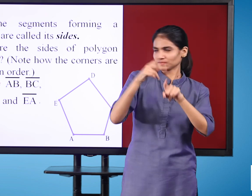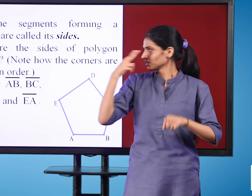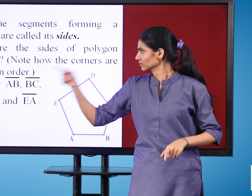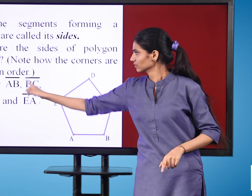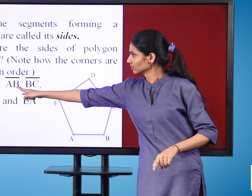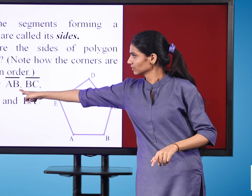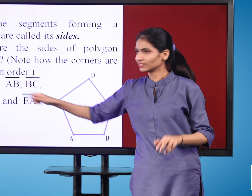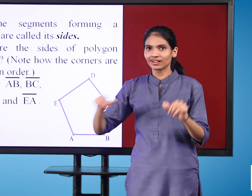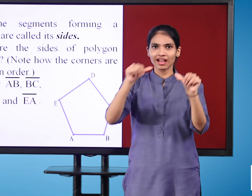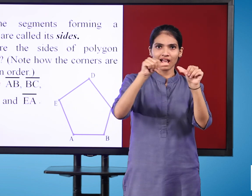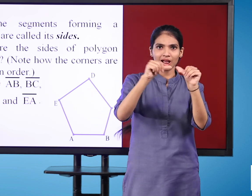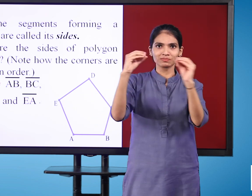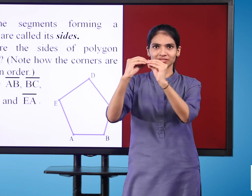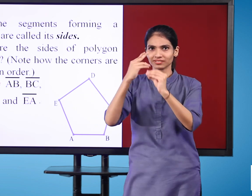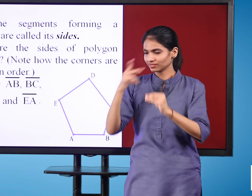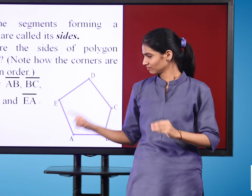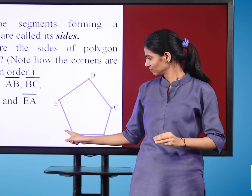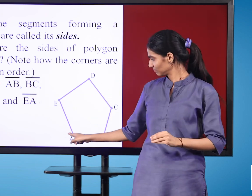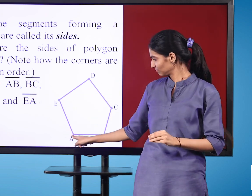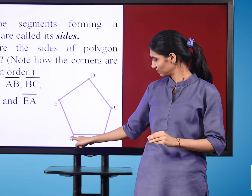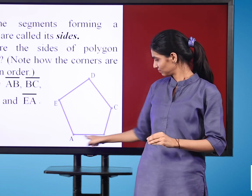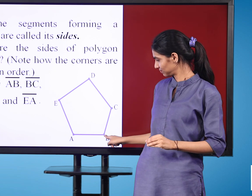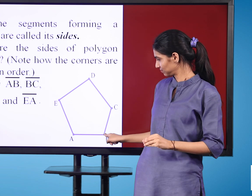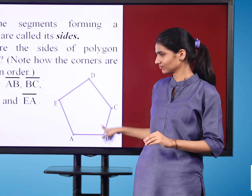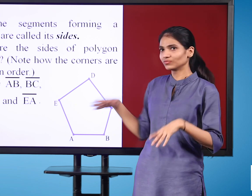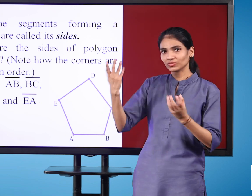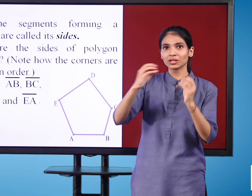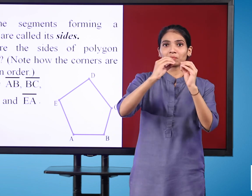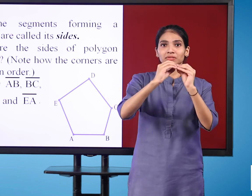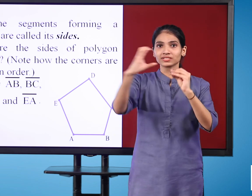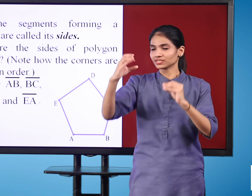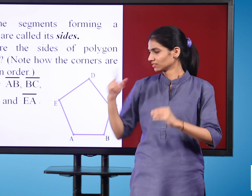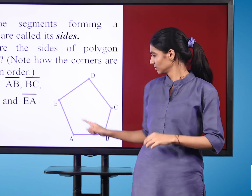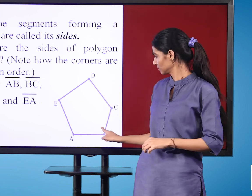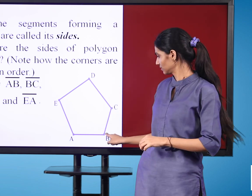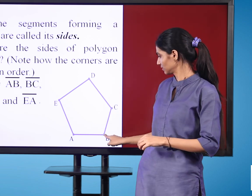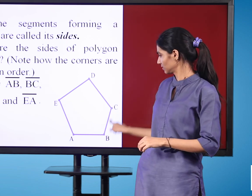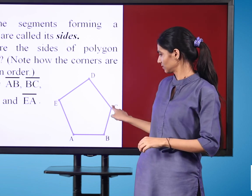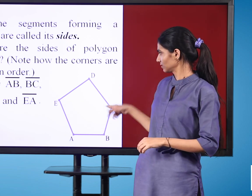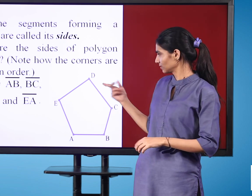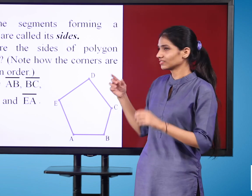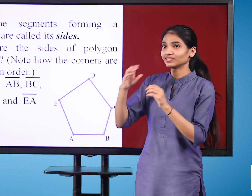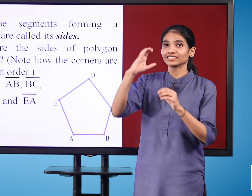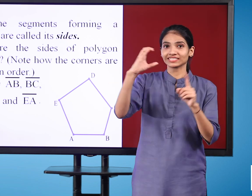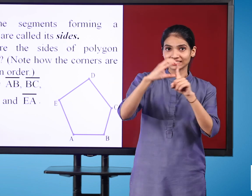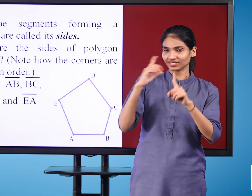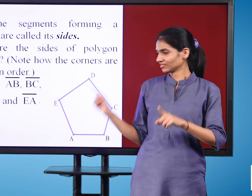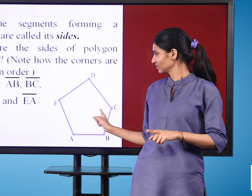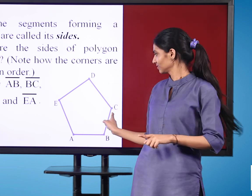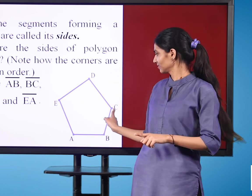Note how the corners are named in order. Sides are AB, BC, CD, DE,